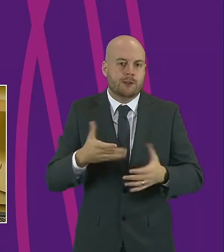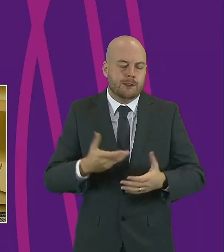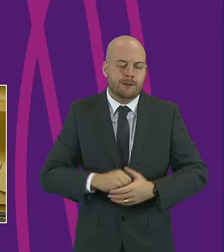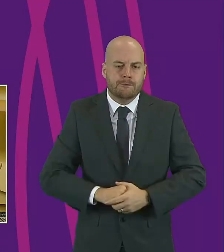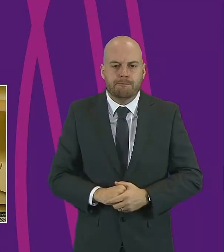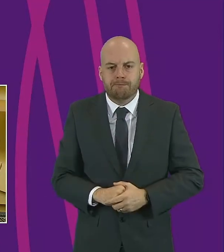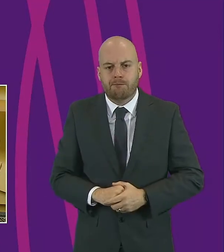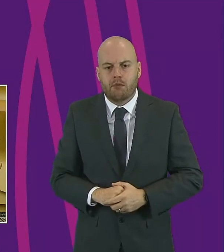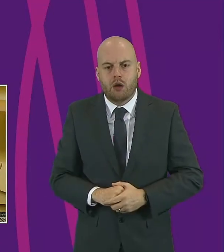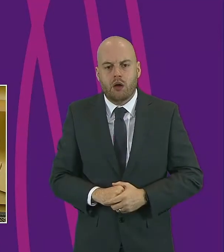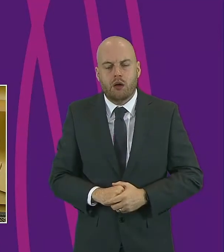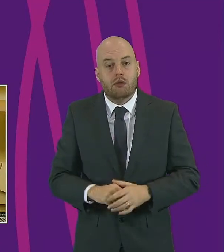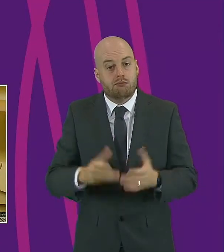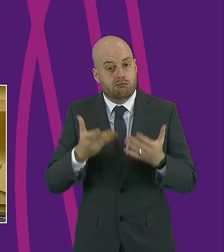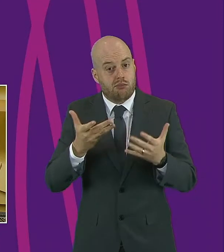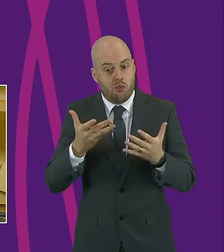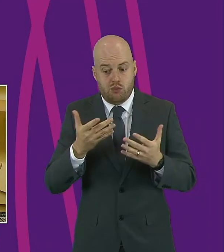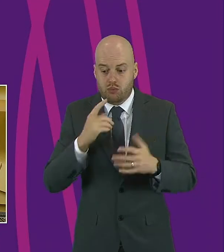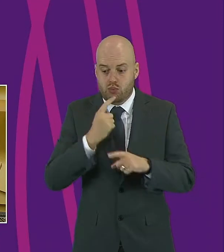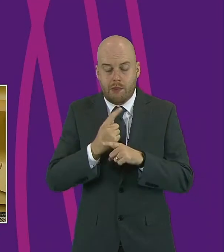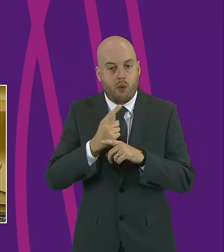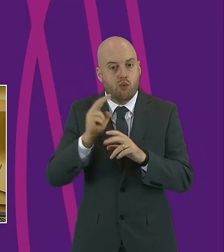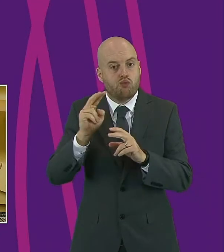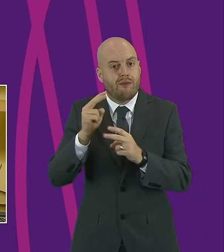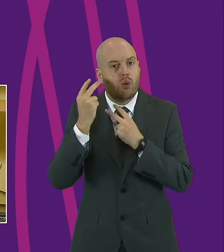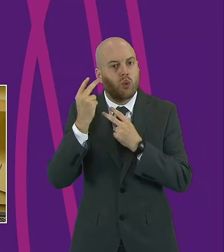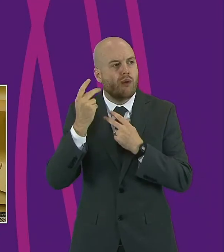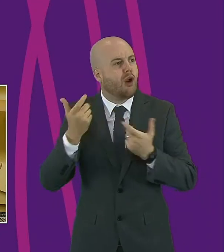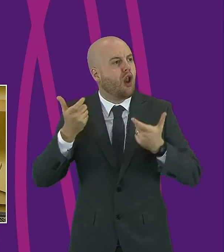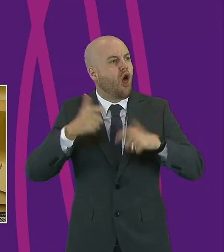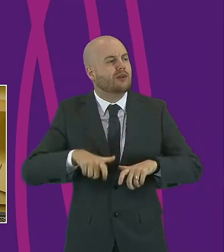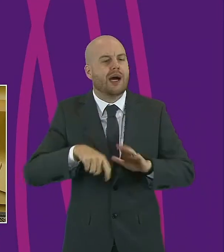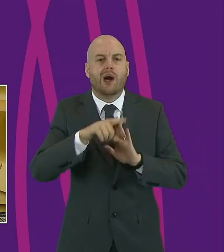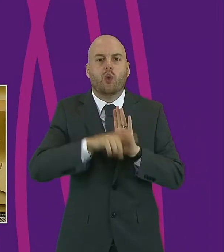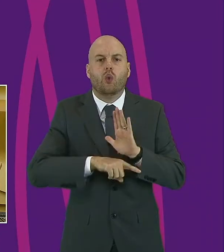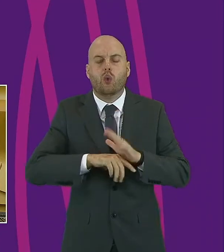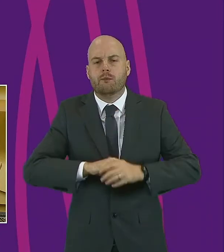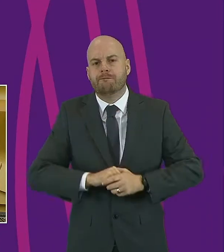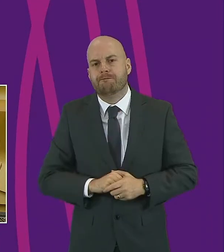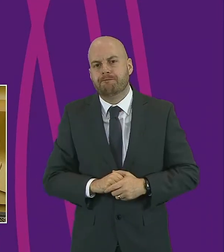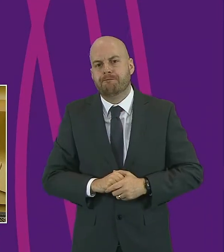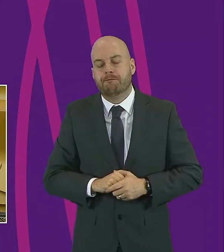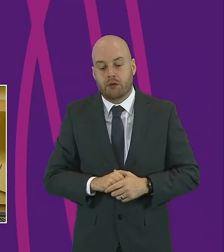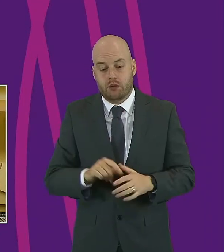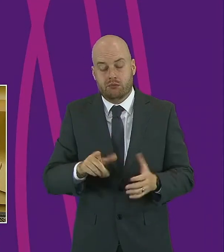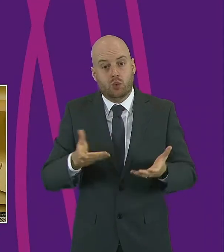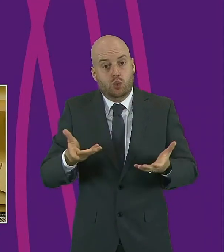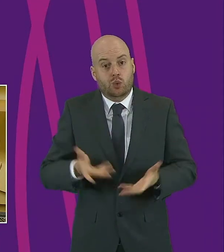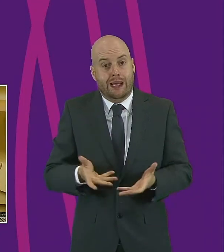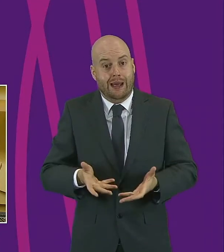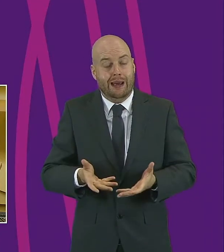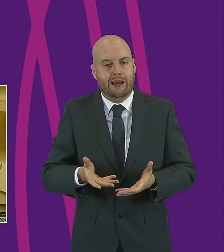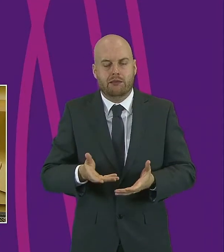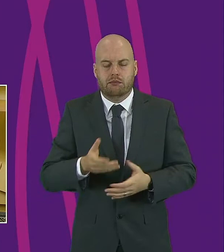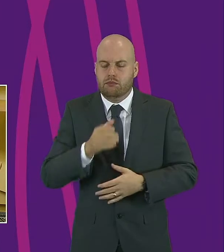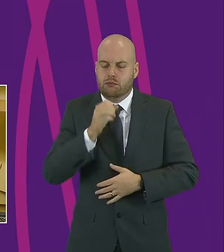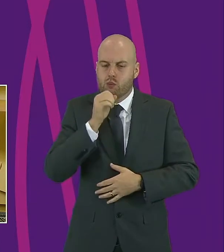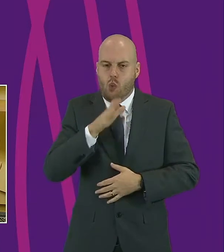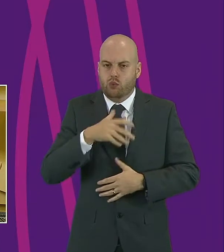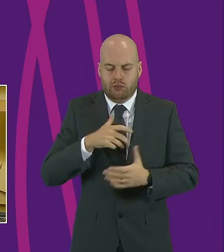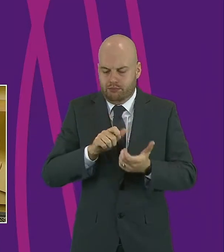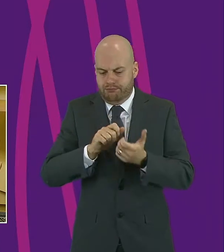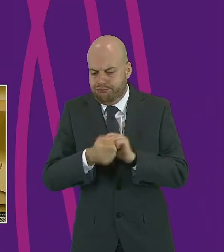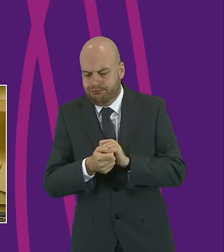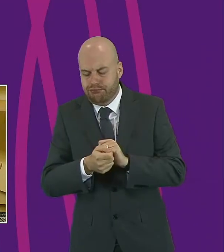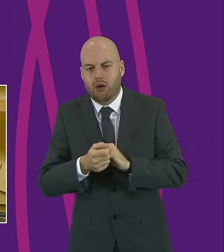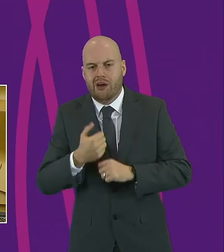to the review of lockdown restrictions. I am not able to indicate today a move from phase 3 of our route map out